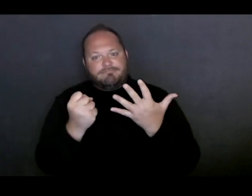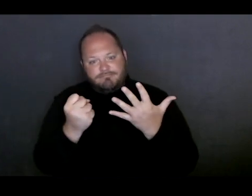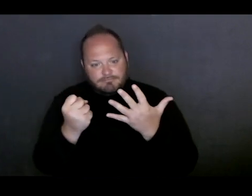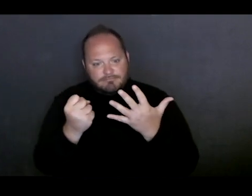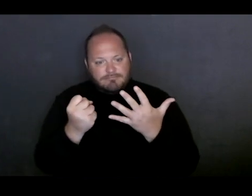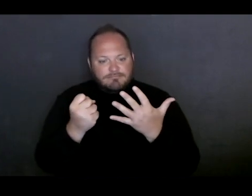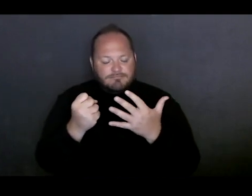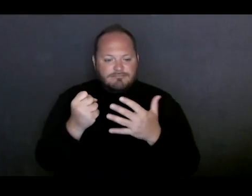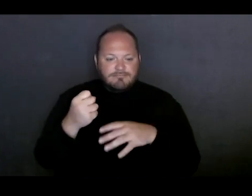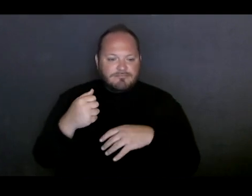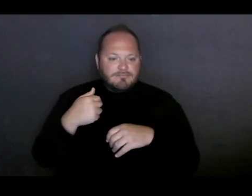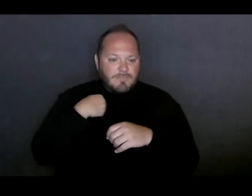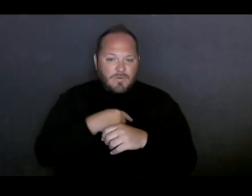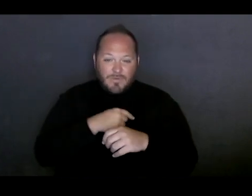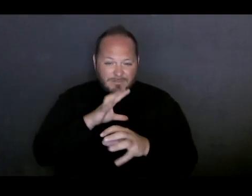and on a national level.